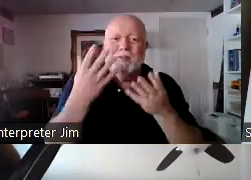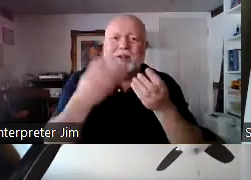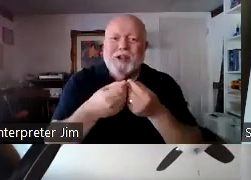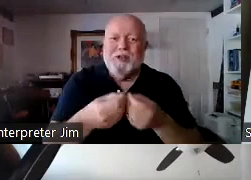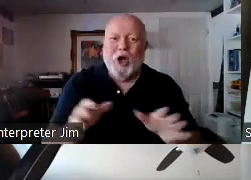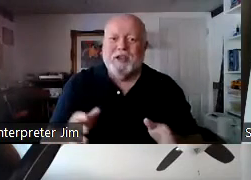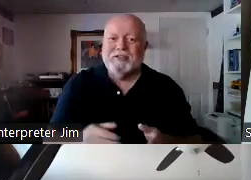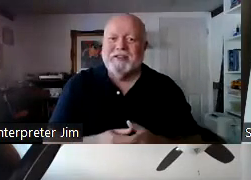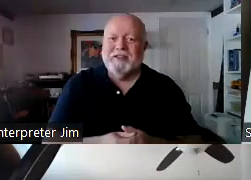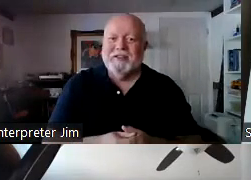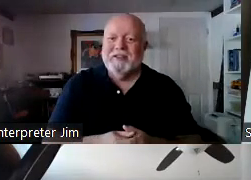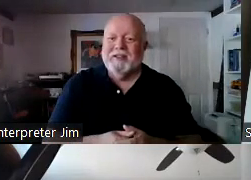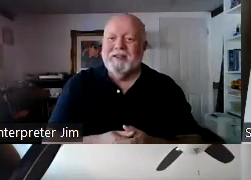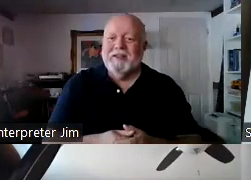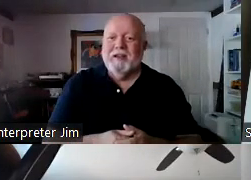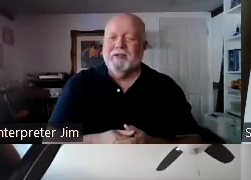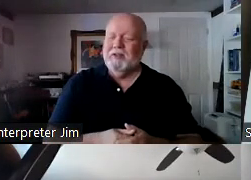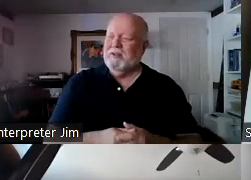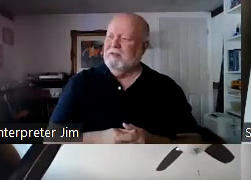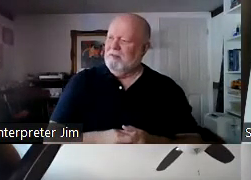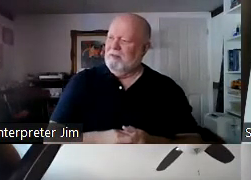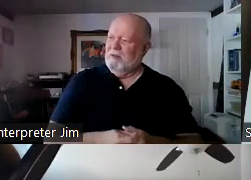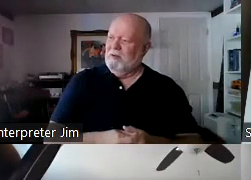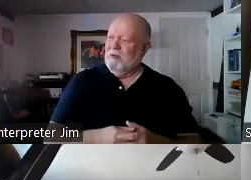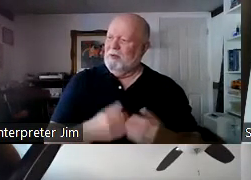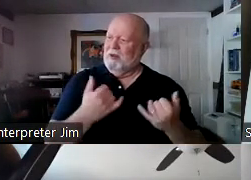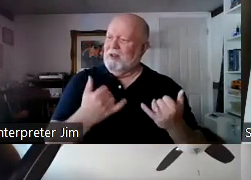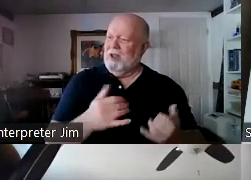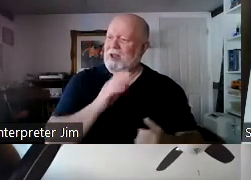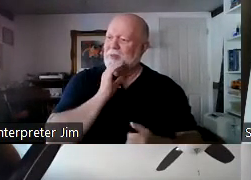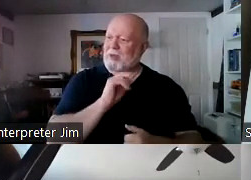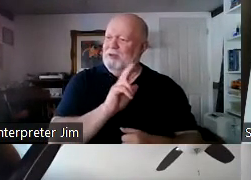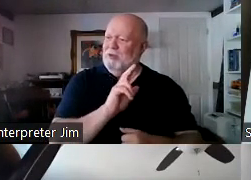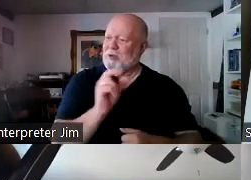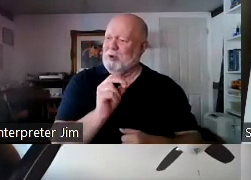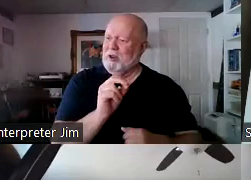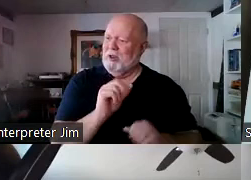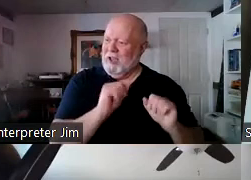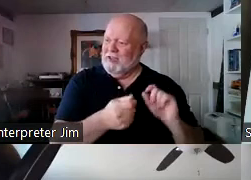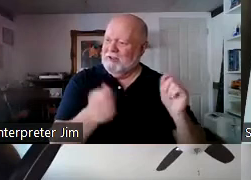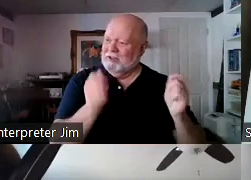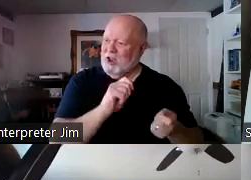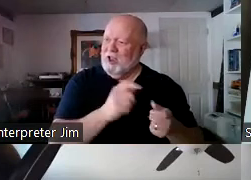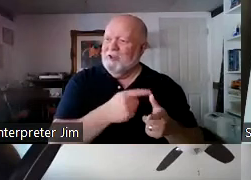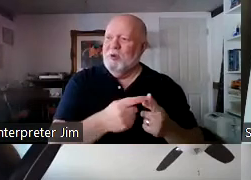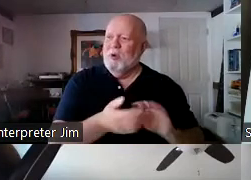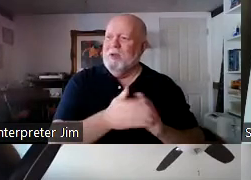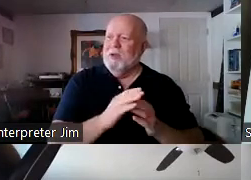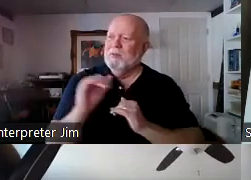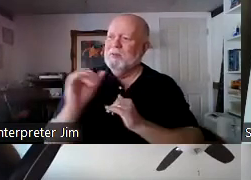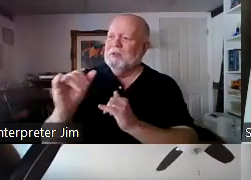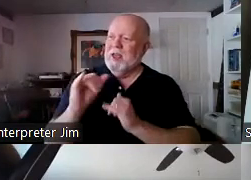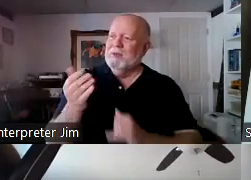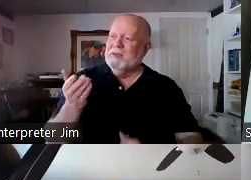to that amount. And I was like, well, here I am in my 30s. I can either make a change or I could end up in that same situation.